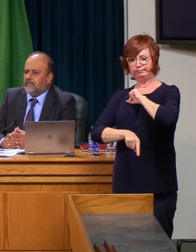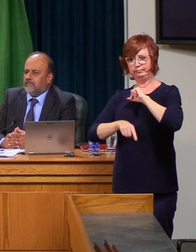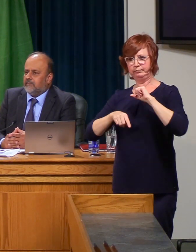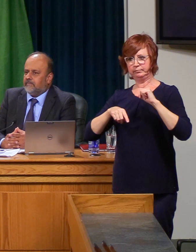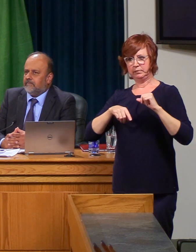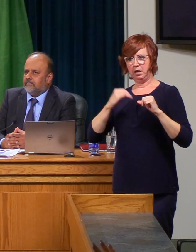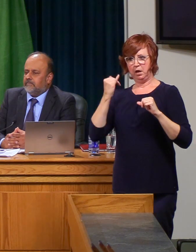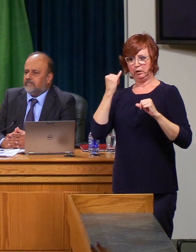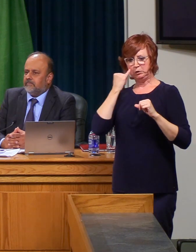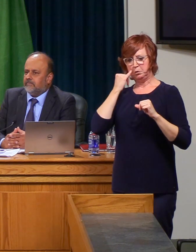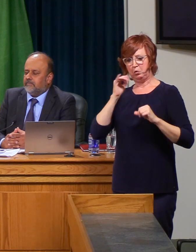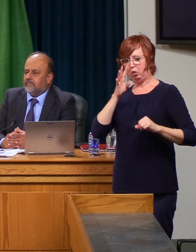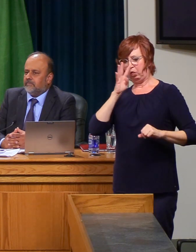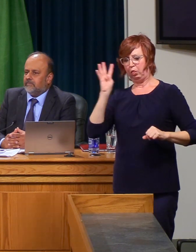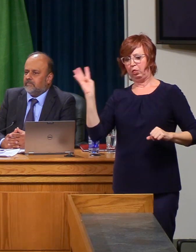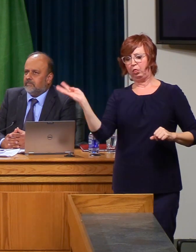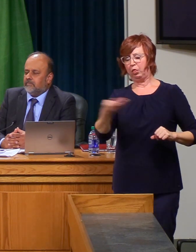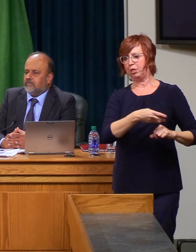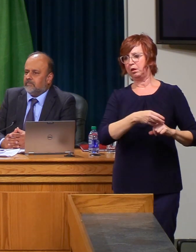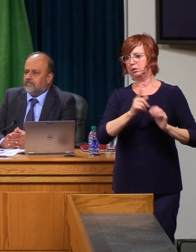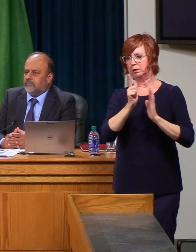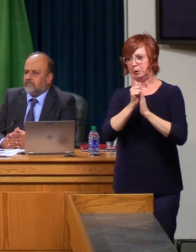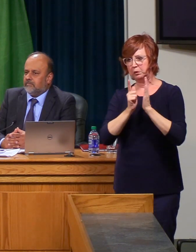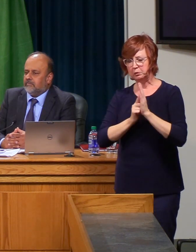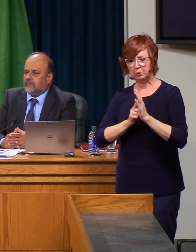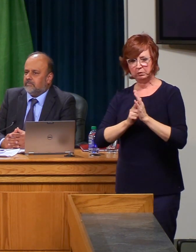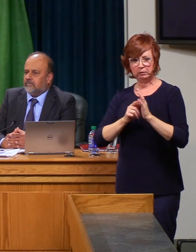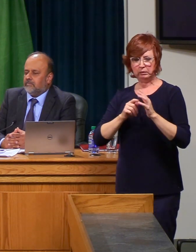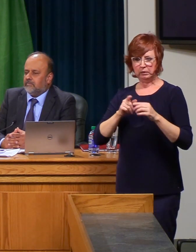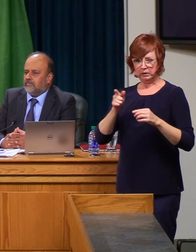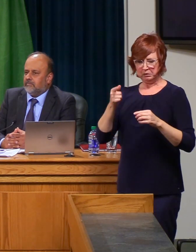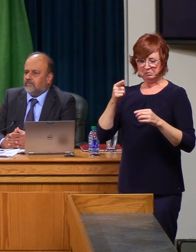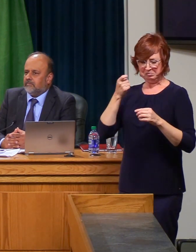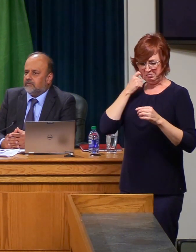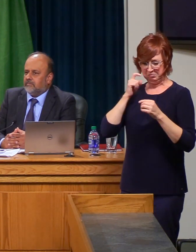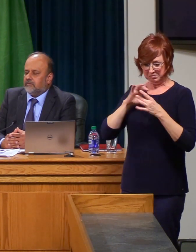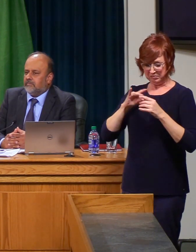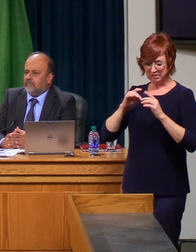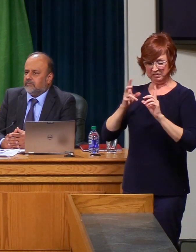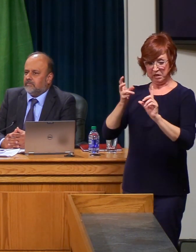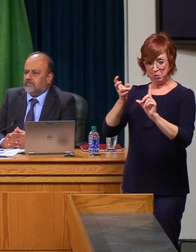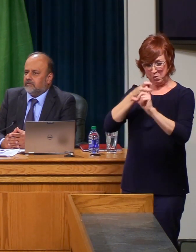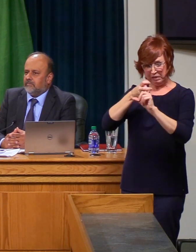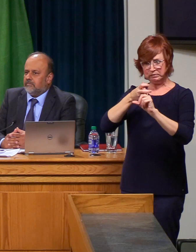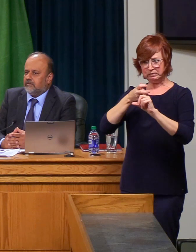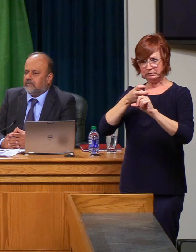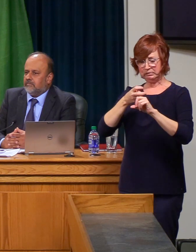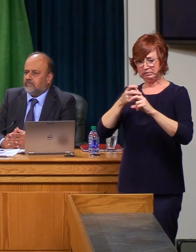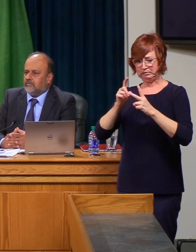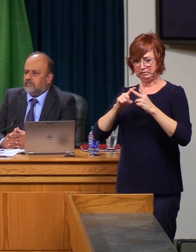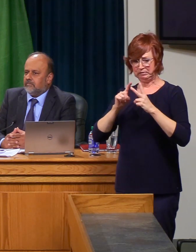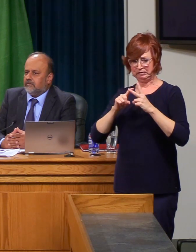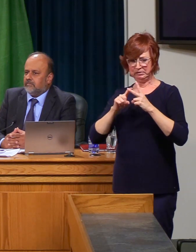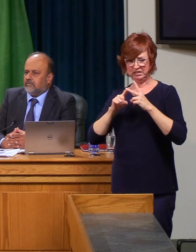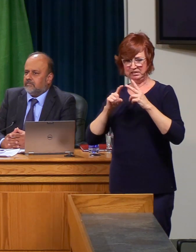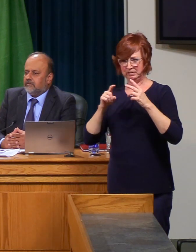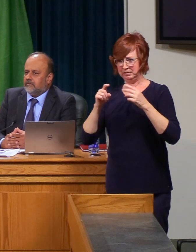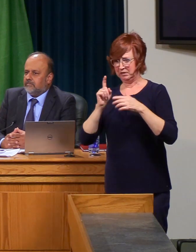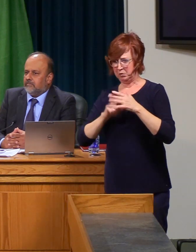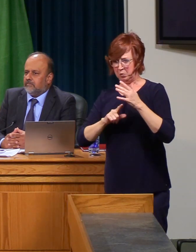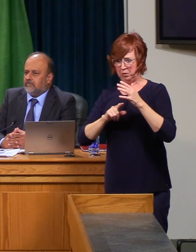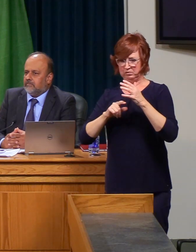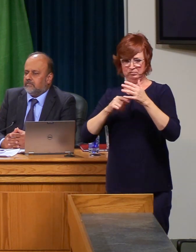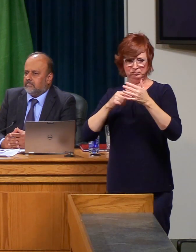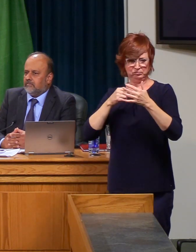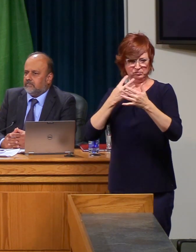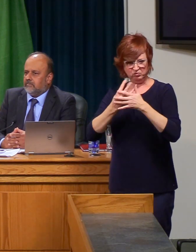to violate these orders? You talked about the power of arrest. Would there be any criminal sanctions available? How long could